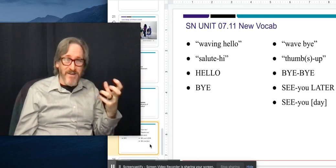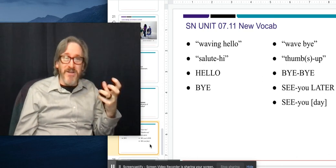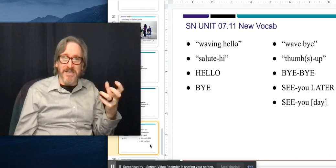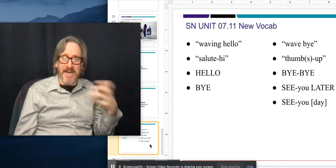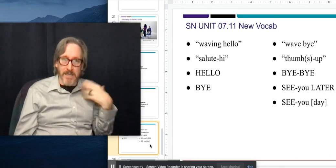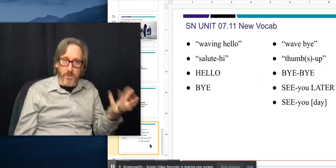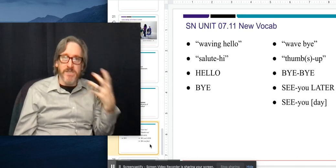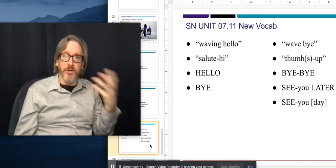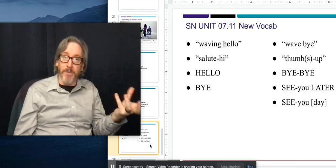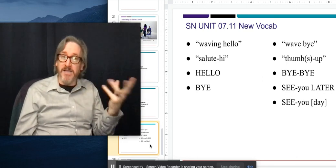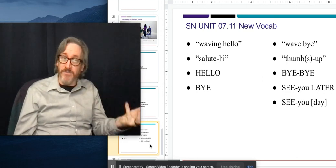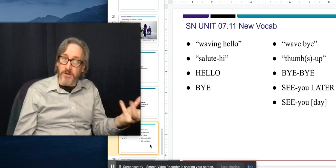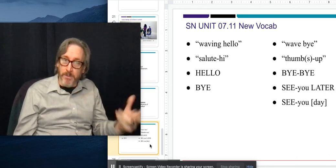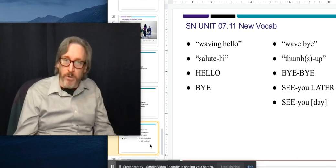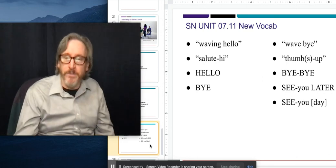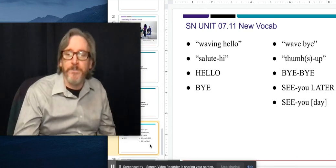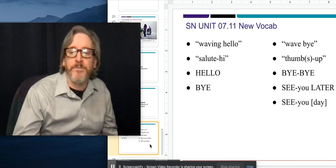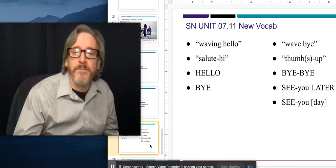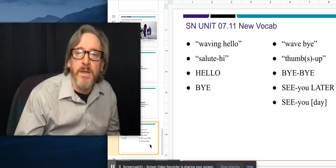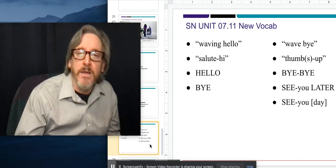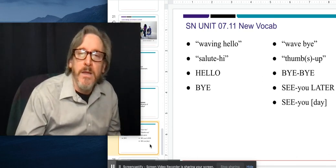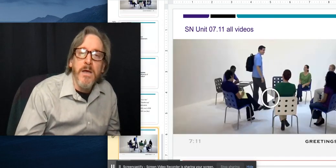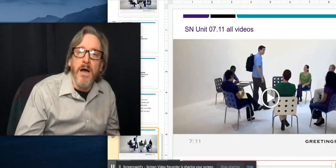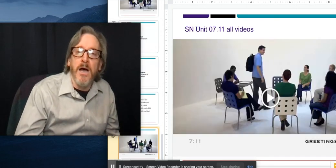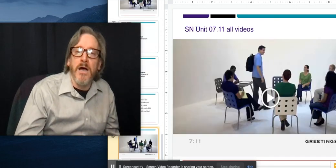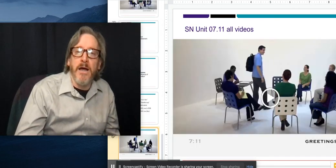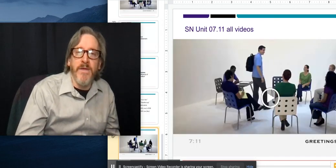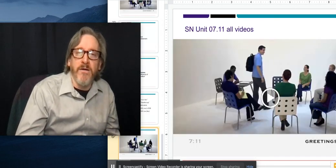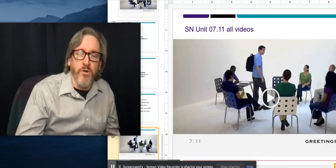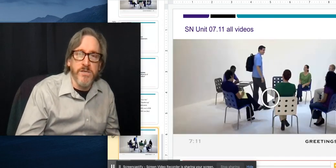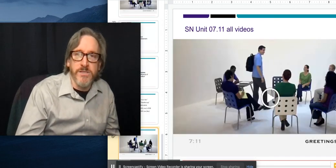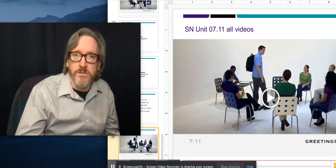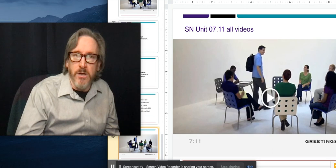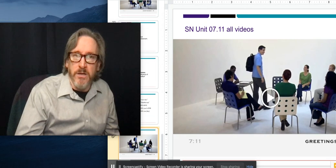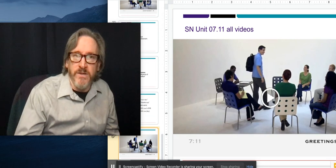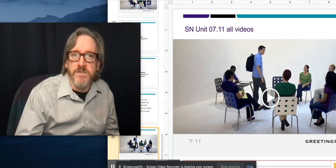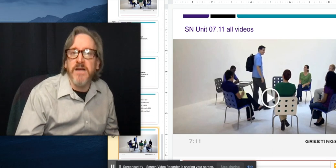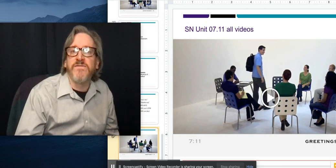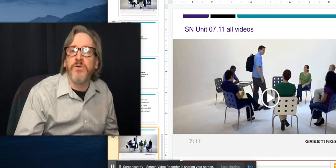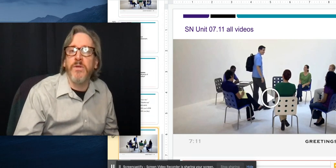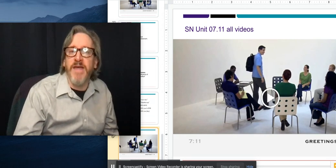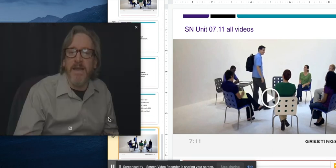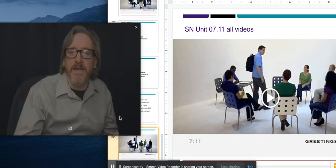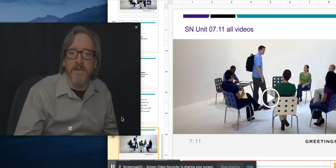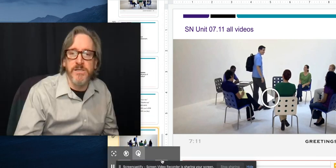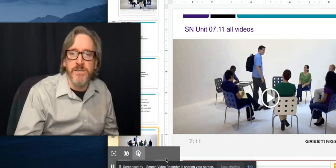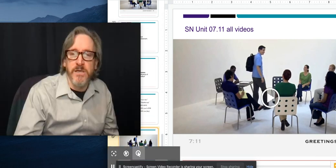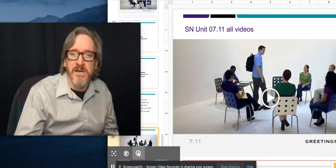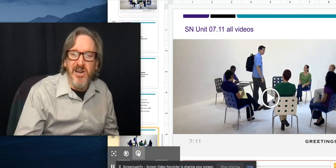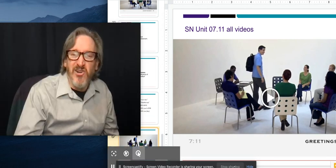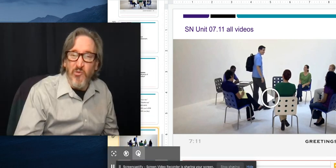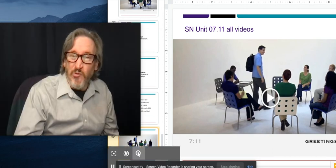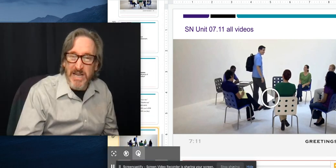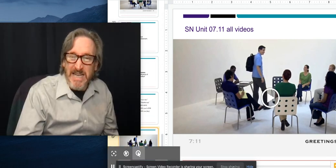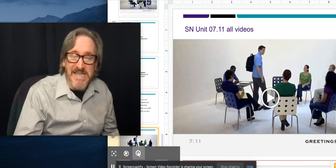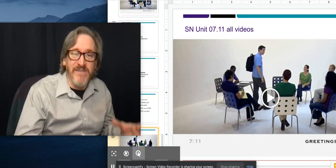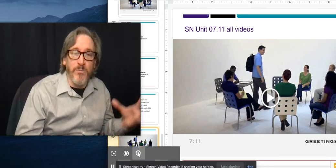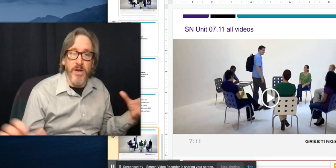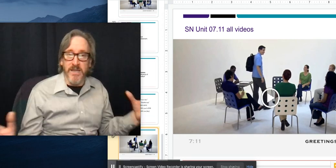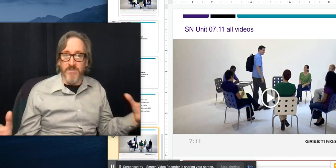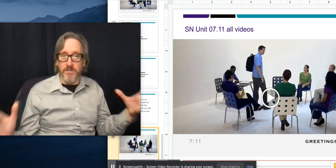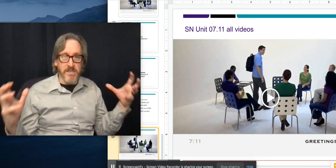that kind of contact, hellos and goodbyes, are very important. And then, of course, all of the other stuff. So that is